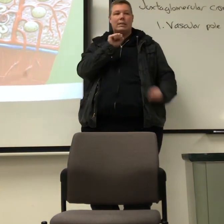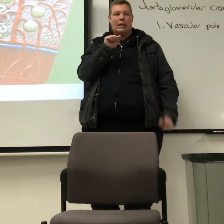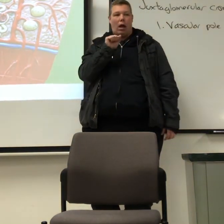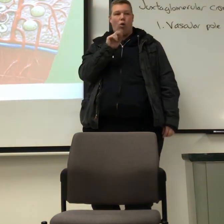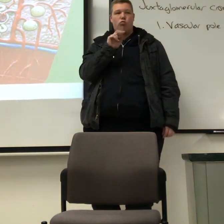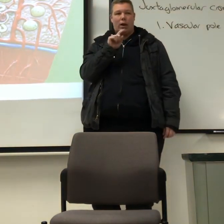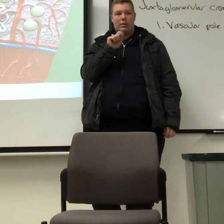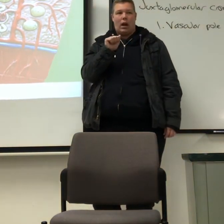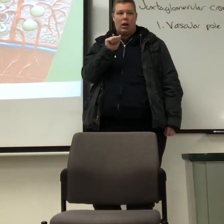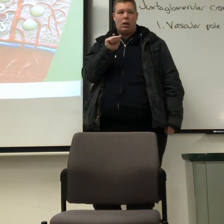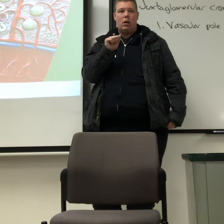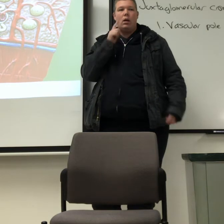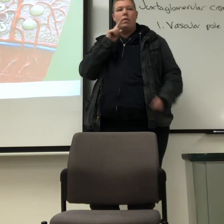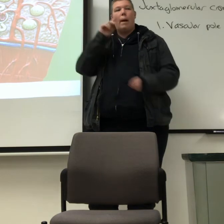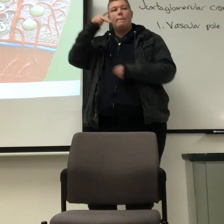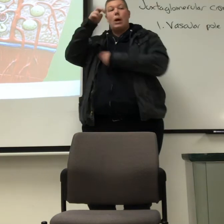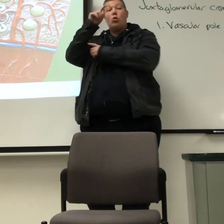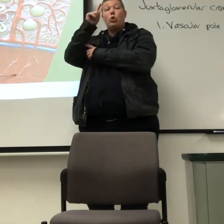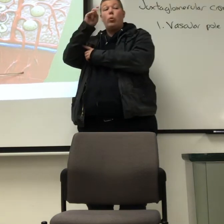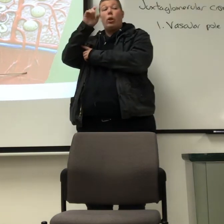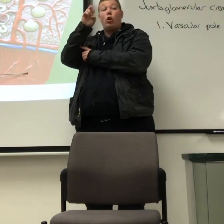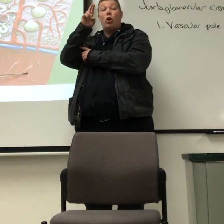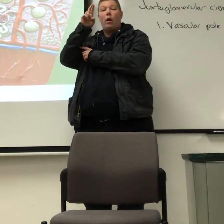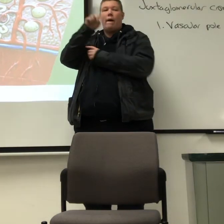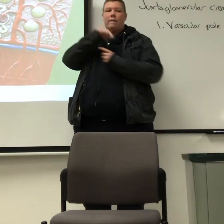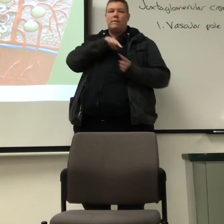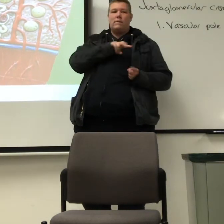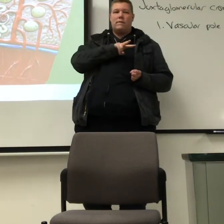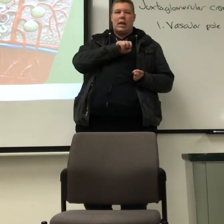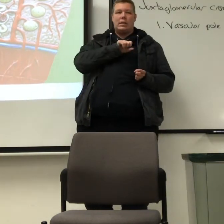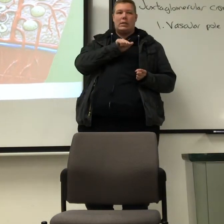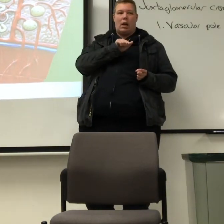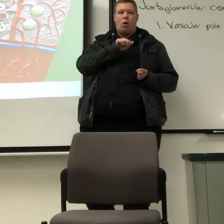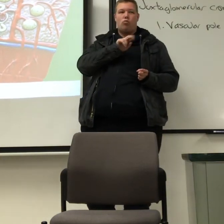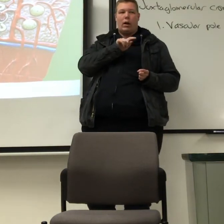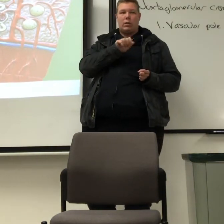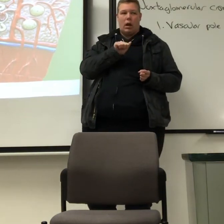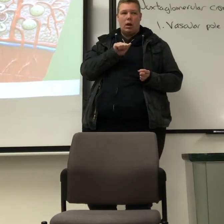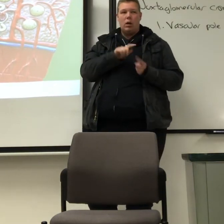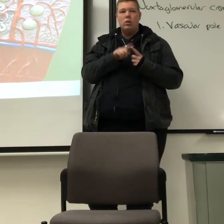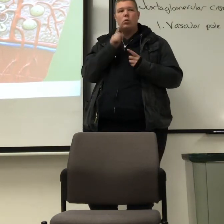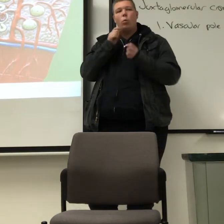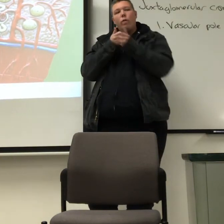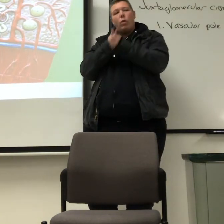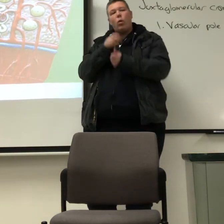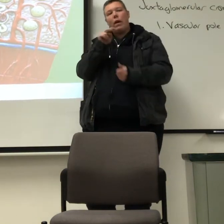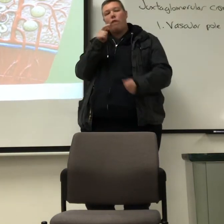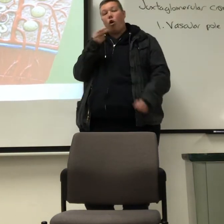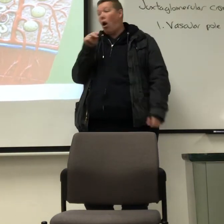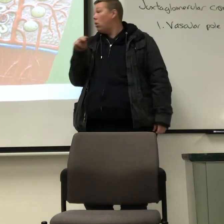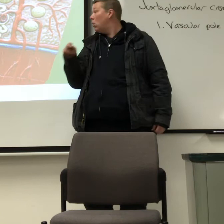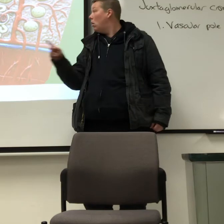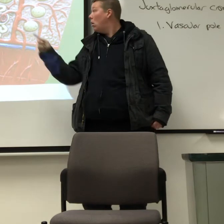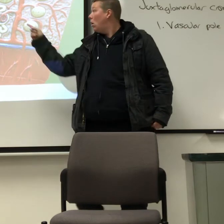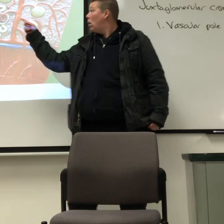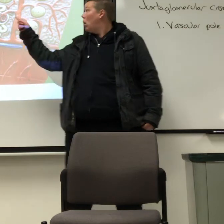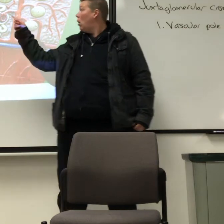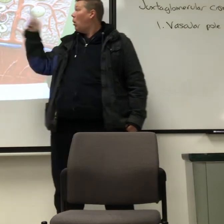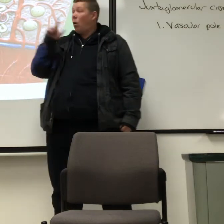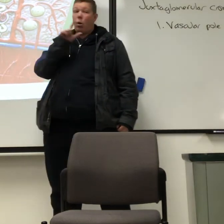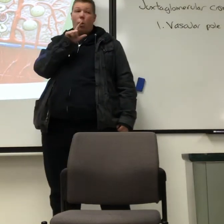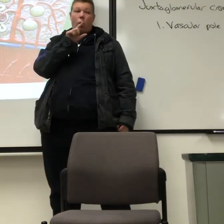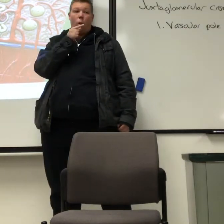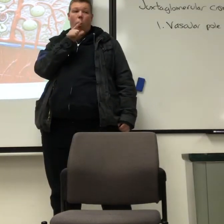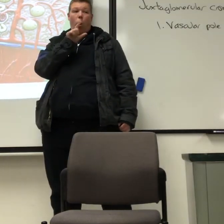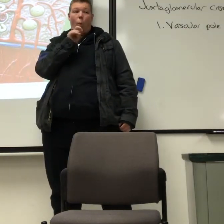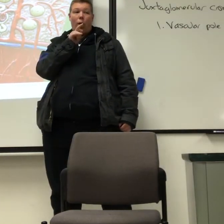recta. Peritubular is up here. Vasa recta is down there. Okay, let's follow the nephron parts. Here's glomerulus. There's the